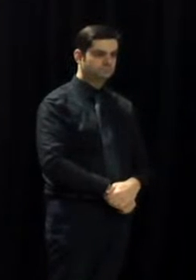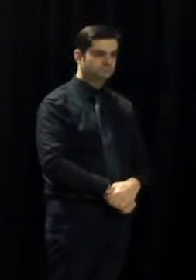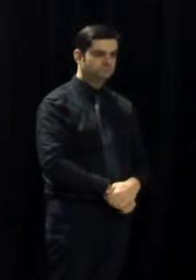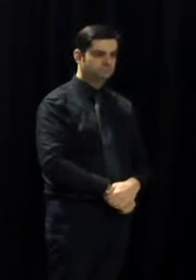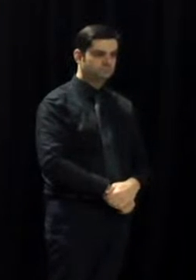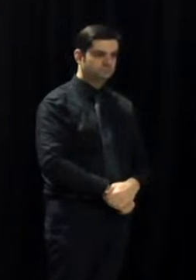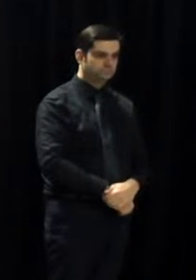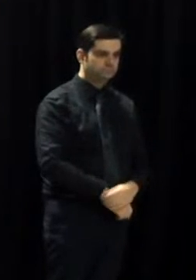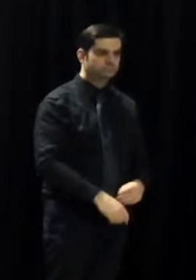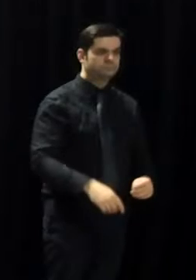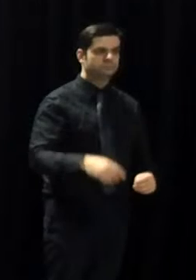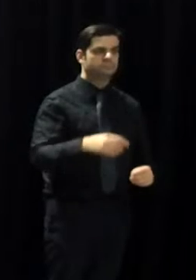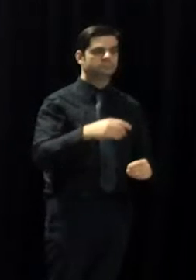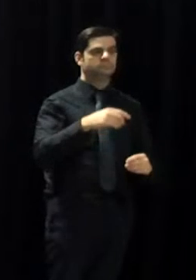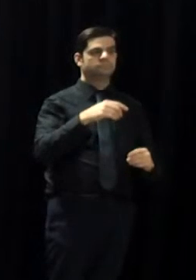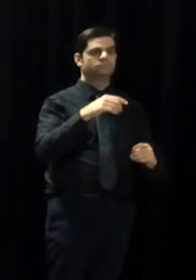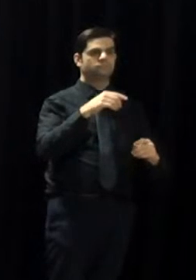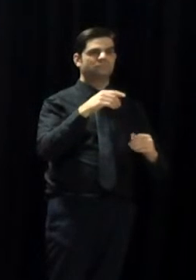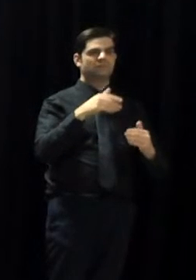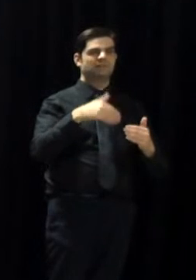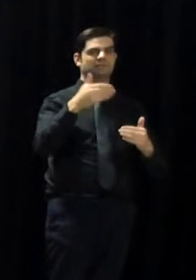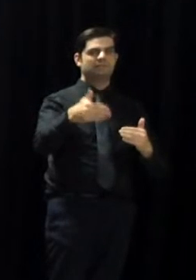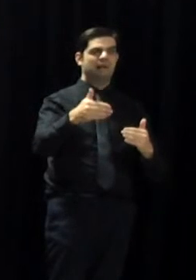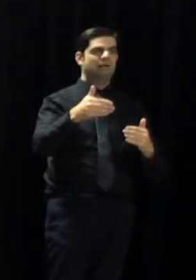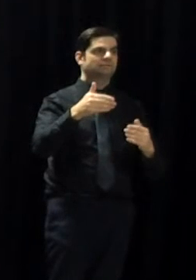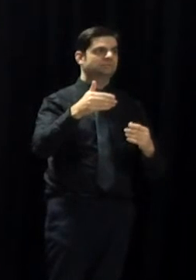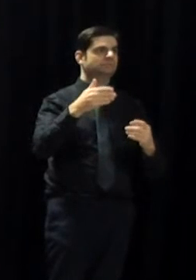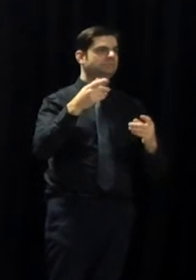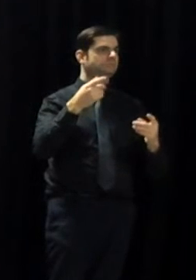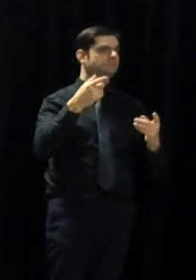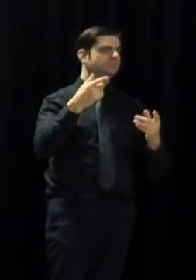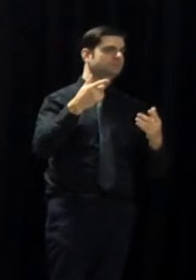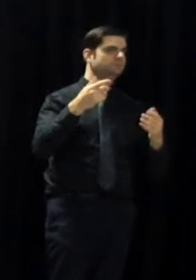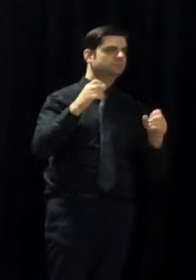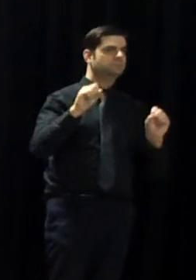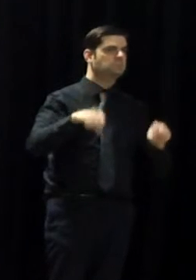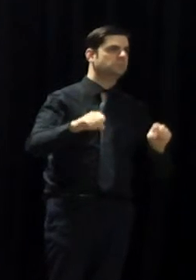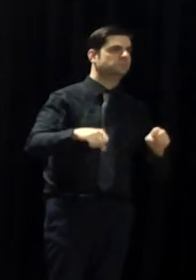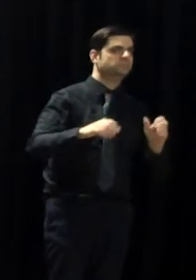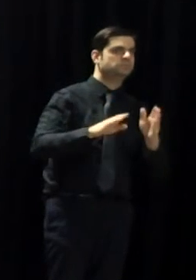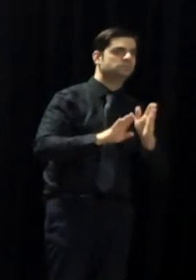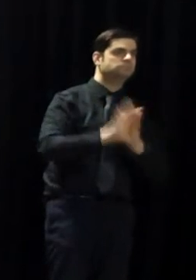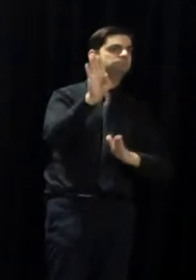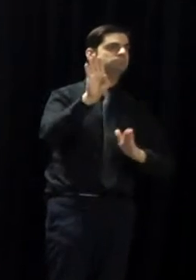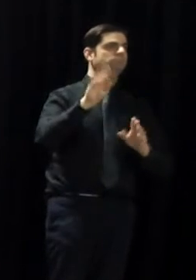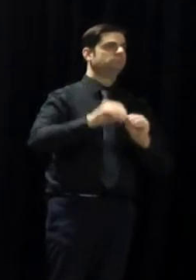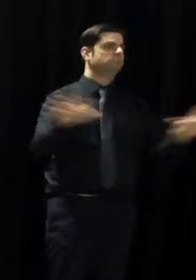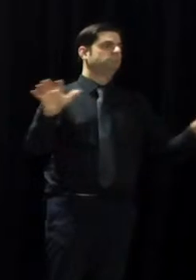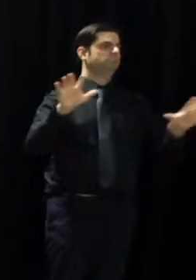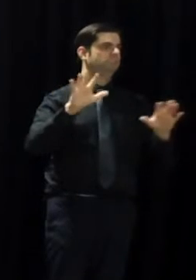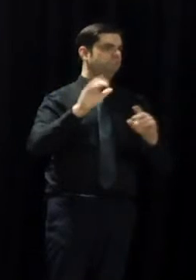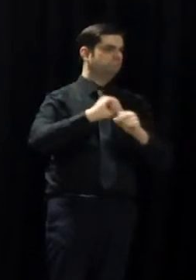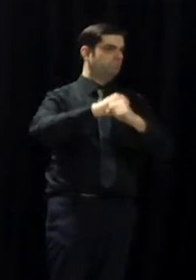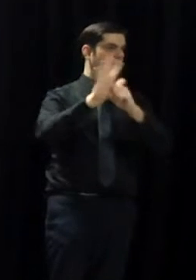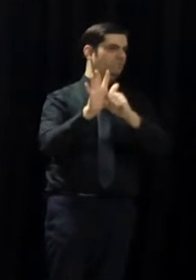And that's where this is when you look at all of this. New cases, we now